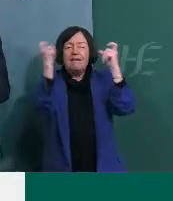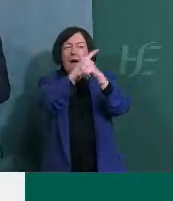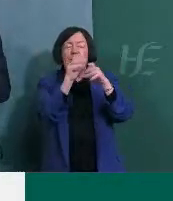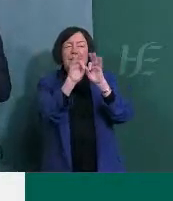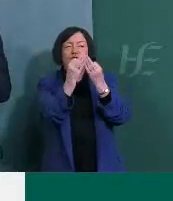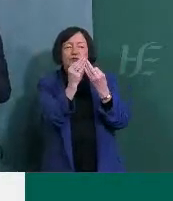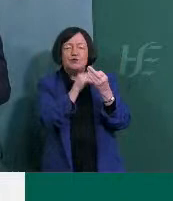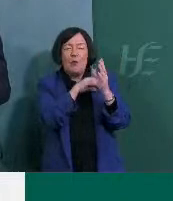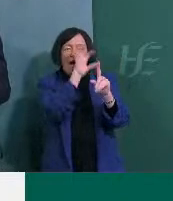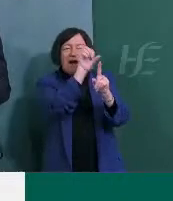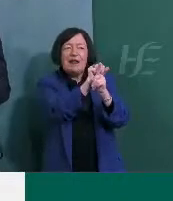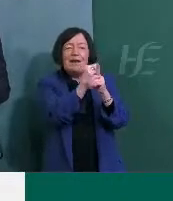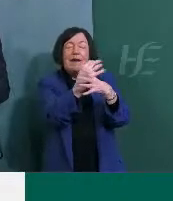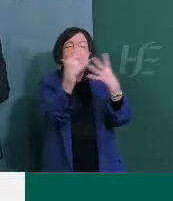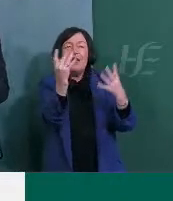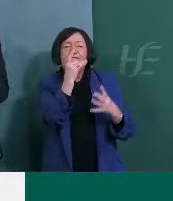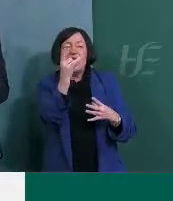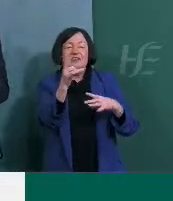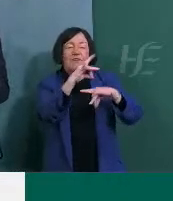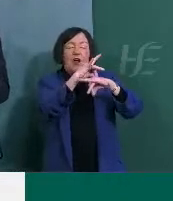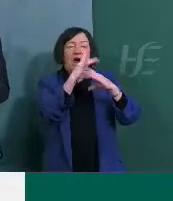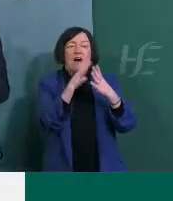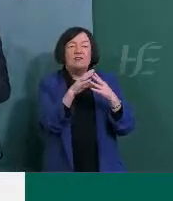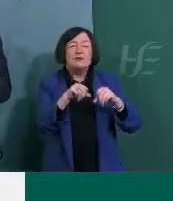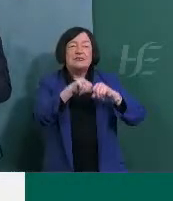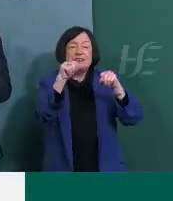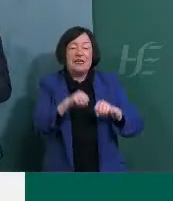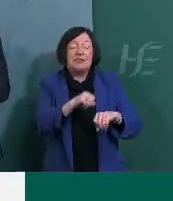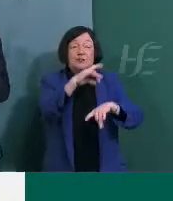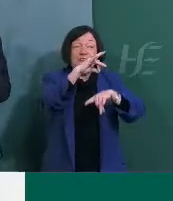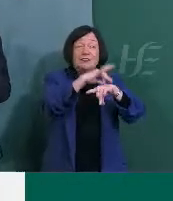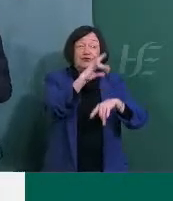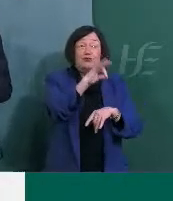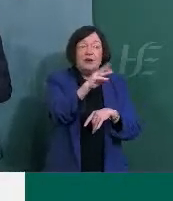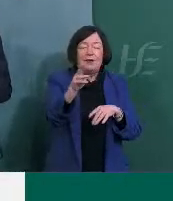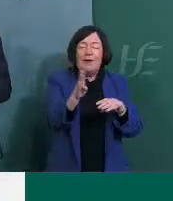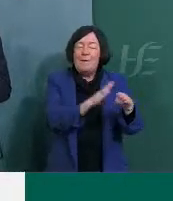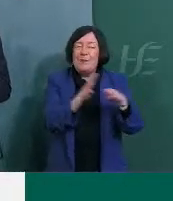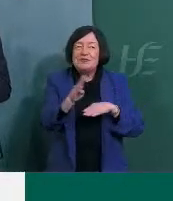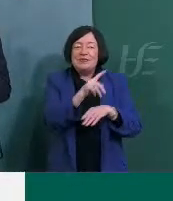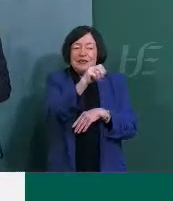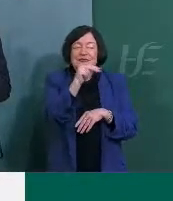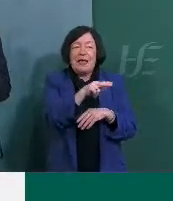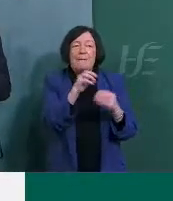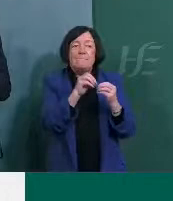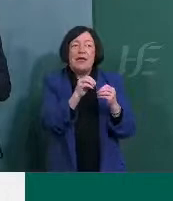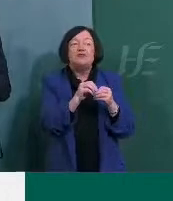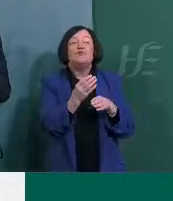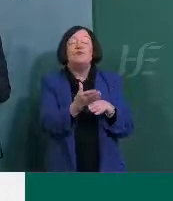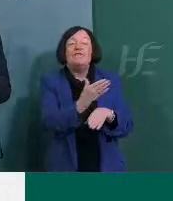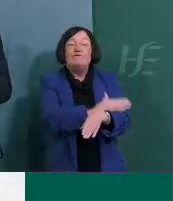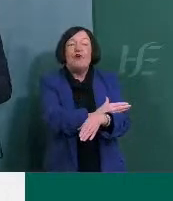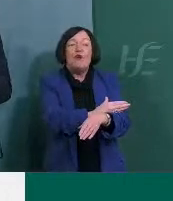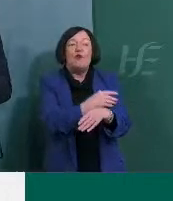to identify. Big ask of our hospital system and our GPs at a time when they're very busy, as Anne has said earlier. Referral pathway was put